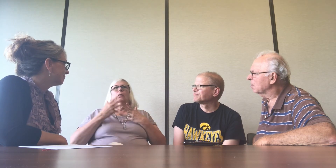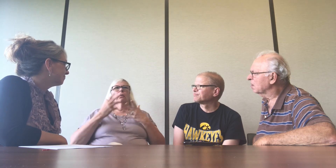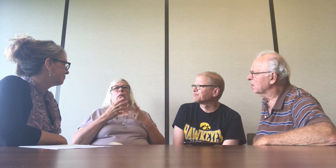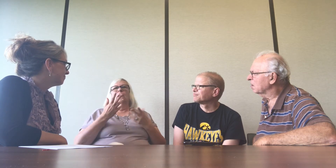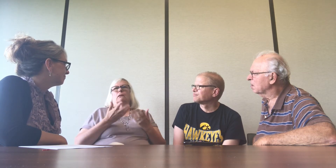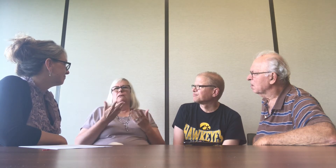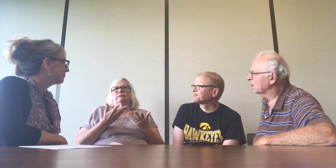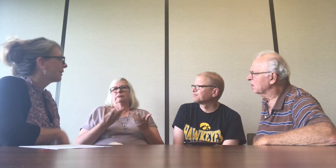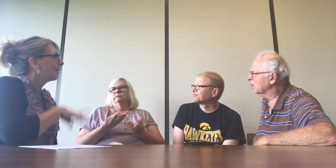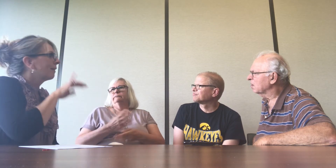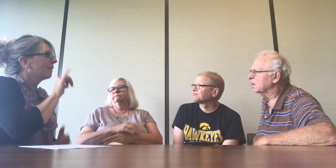to support them?